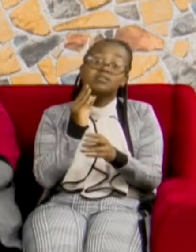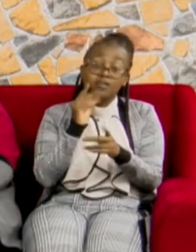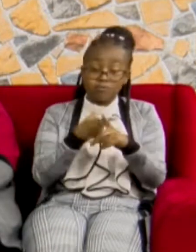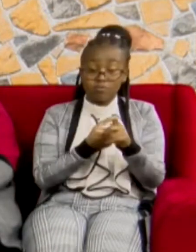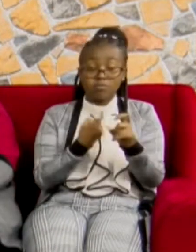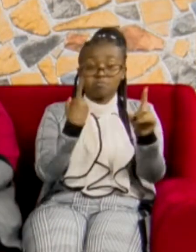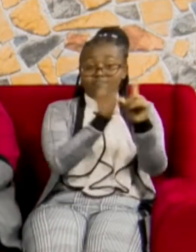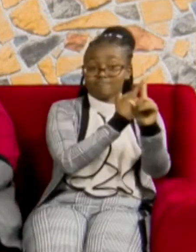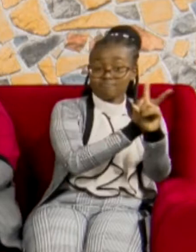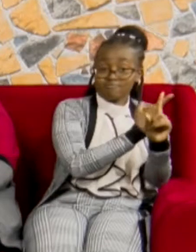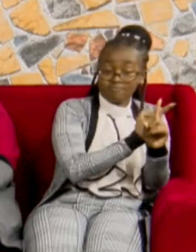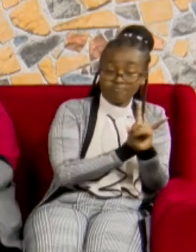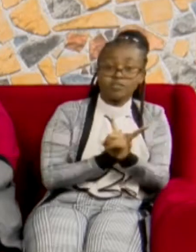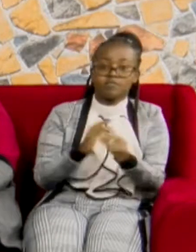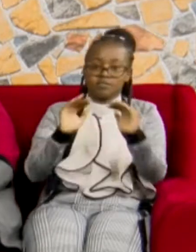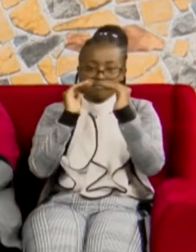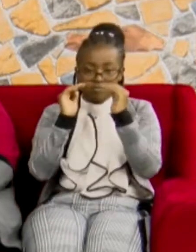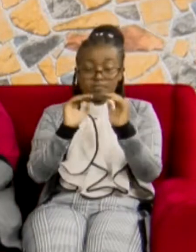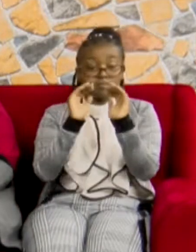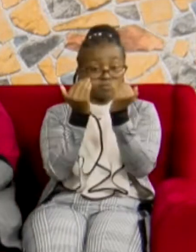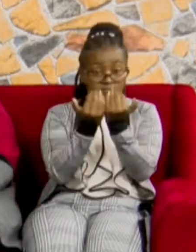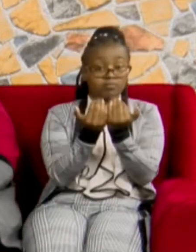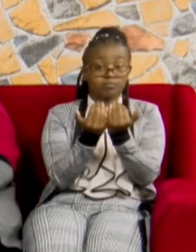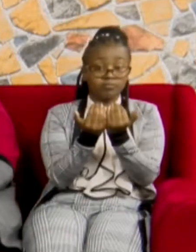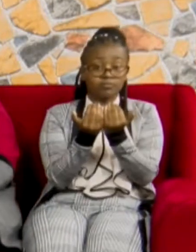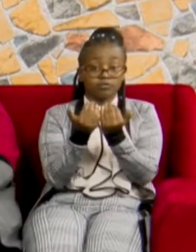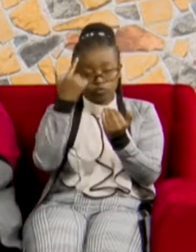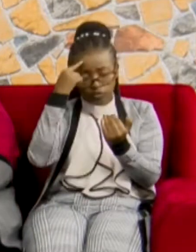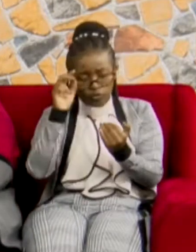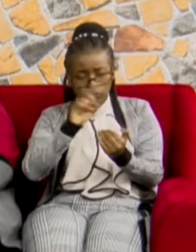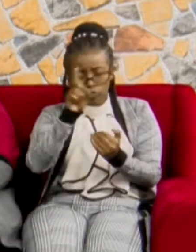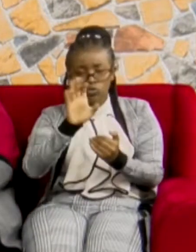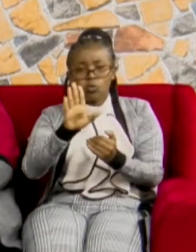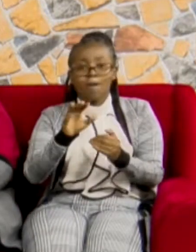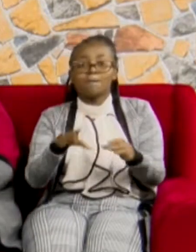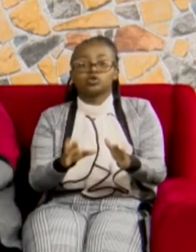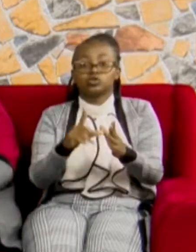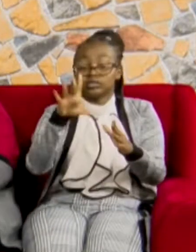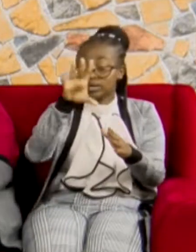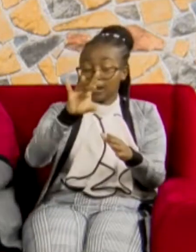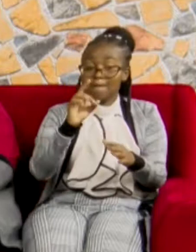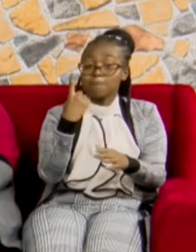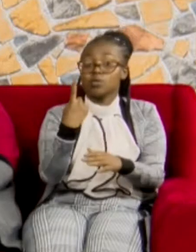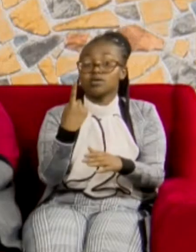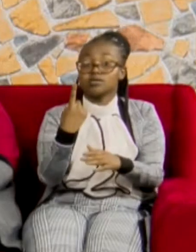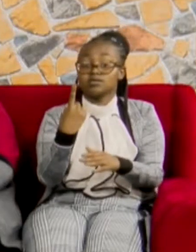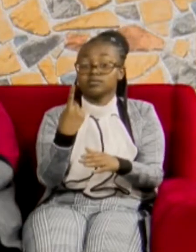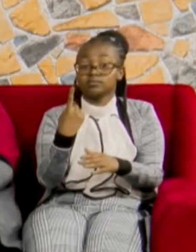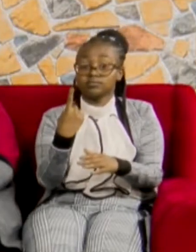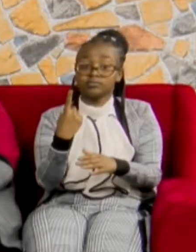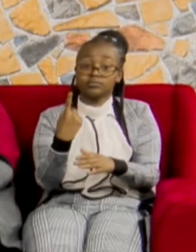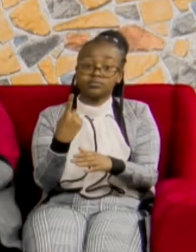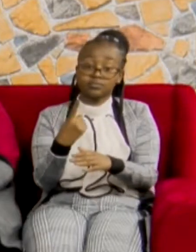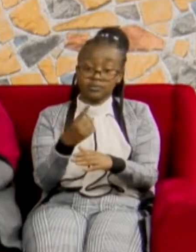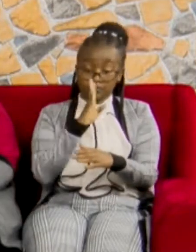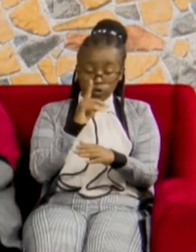from every side of the world. So for your questions, please, opportunities come once, just like current, it passes only once. So